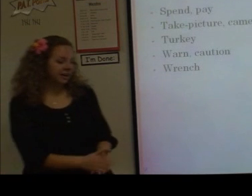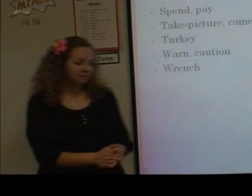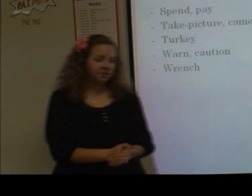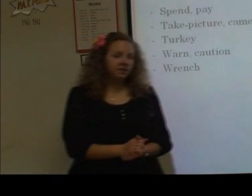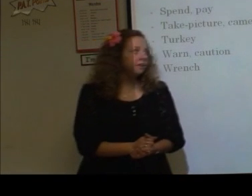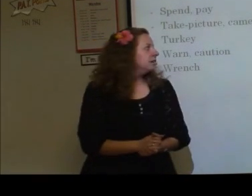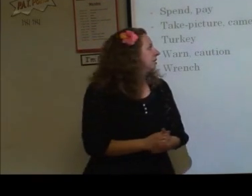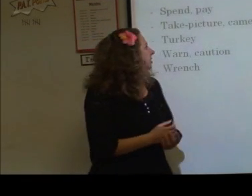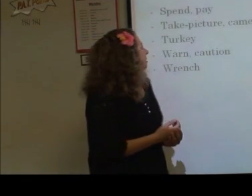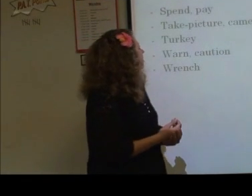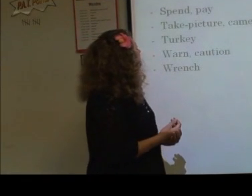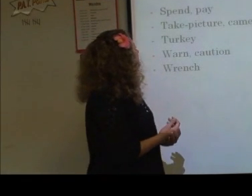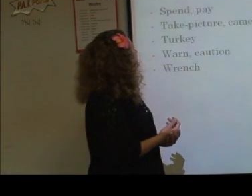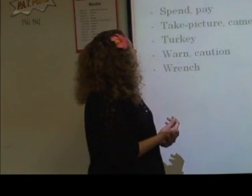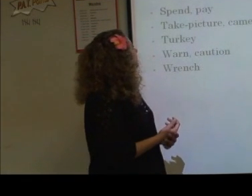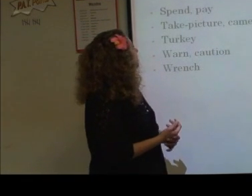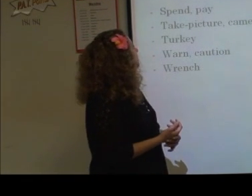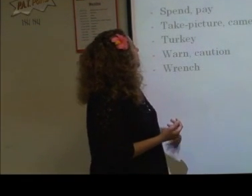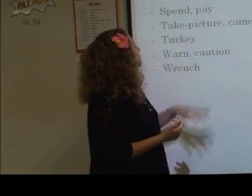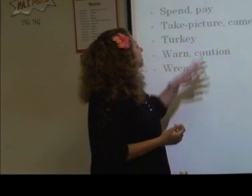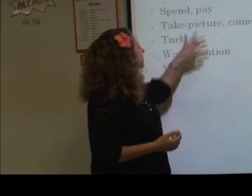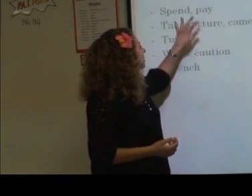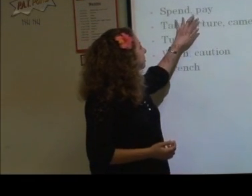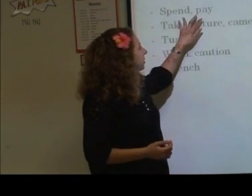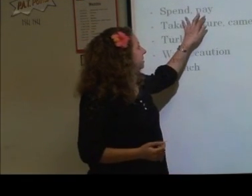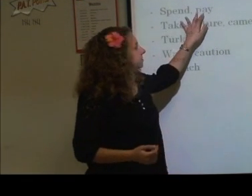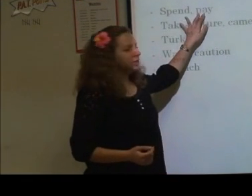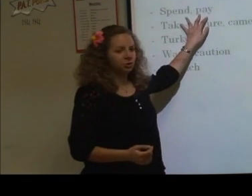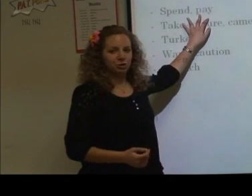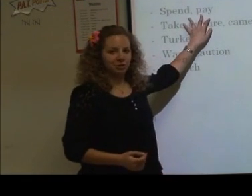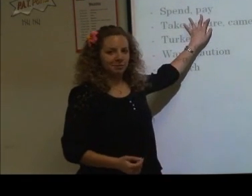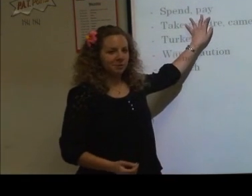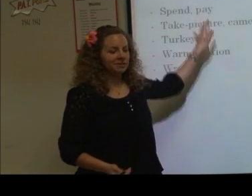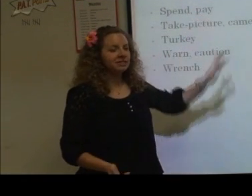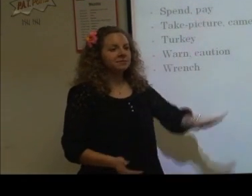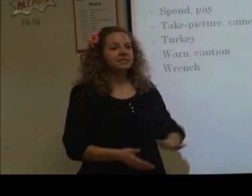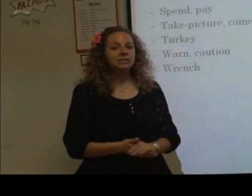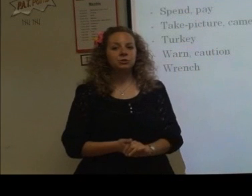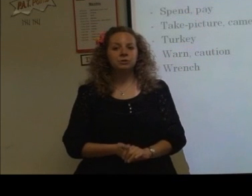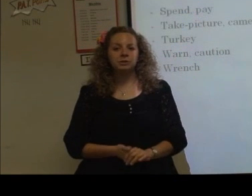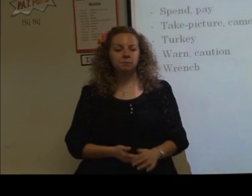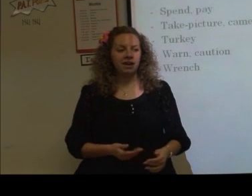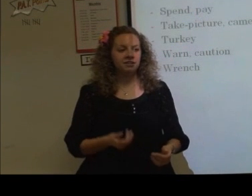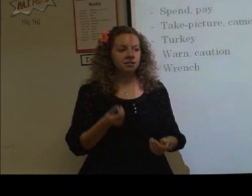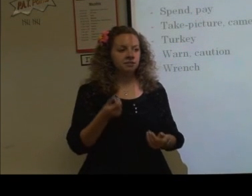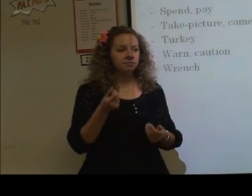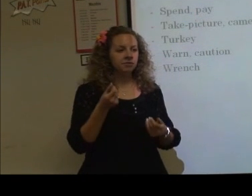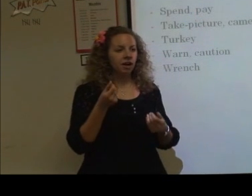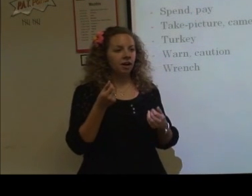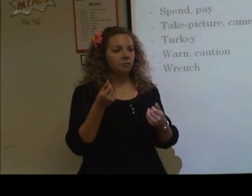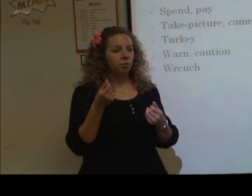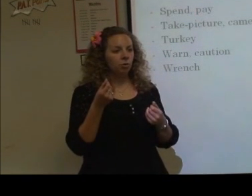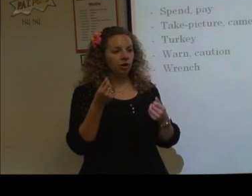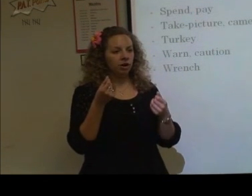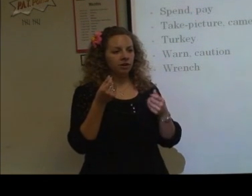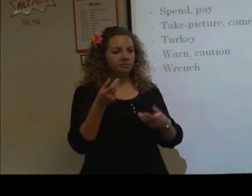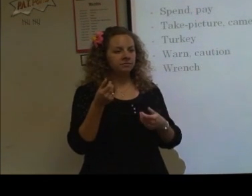Okay. Oh, that was going to be separate. Okay, these are 2 separate ones. So spend, or